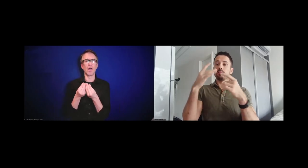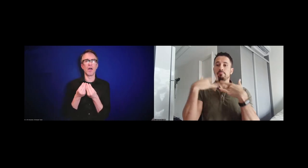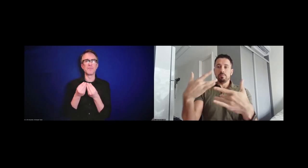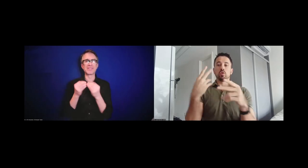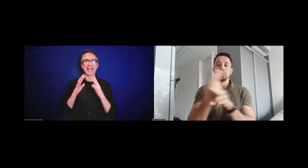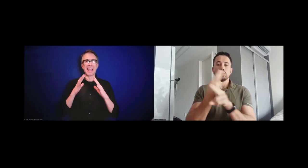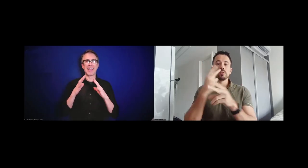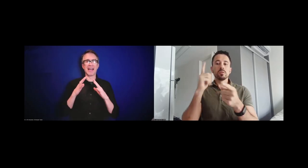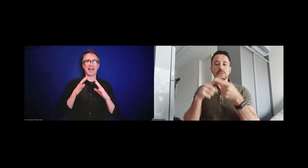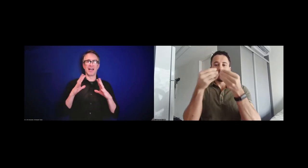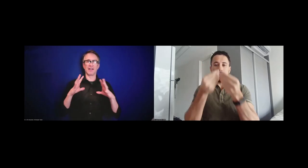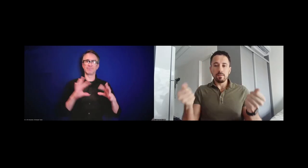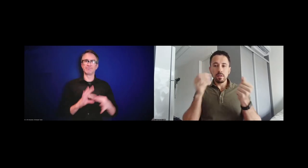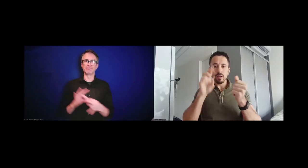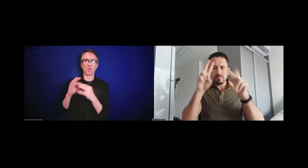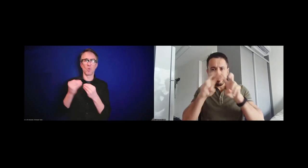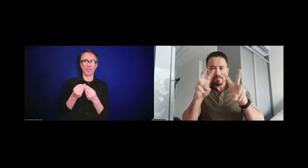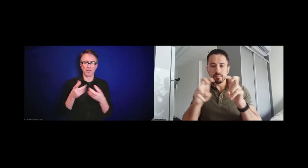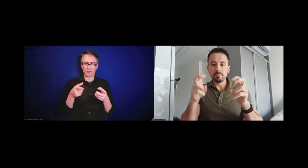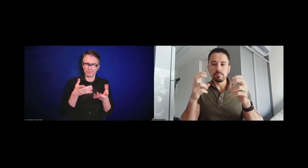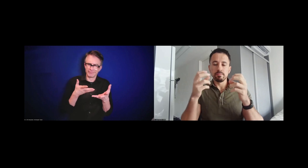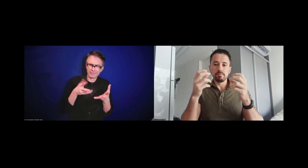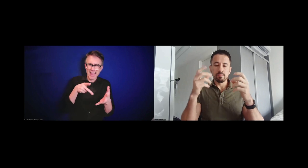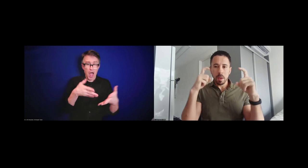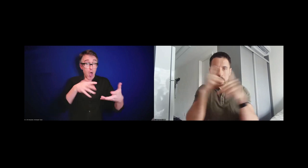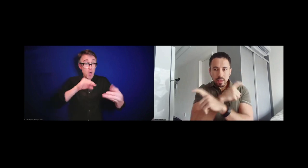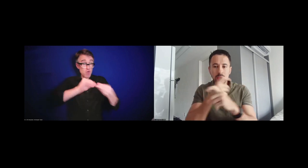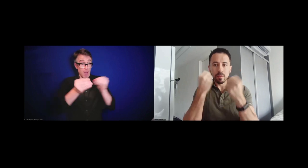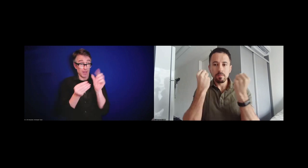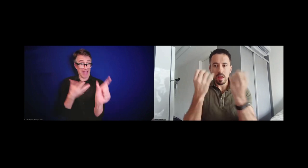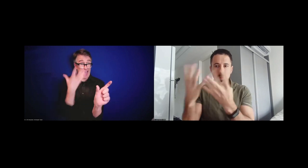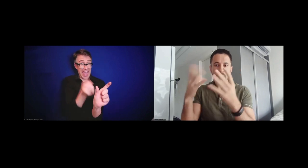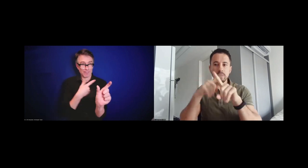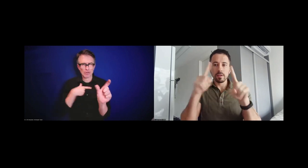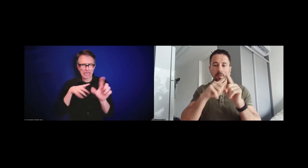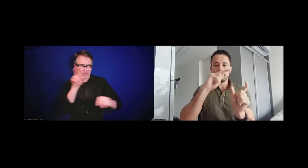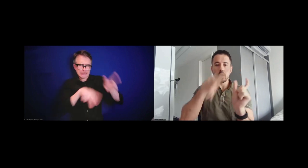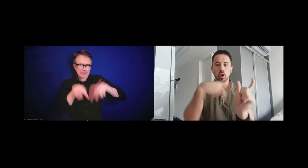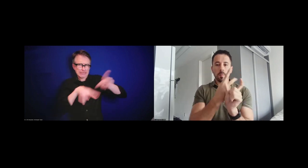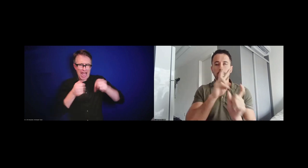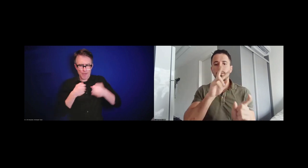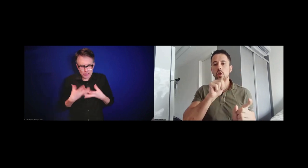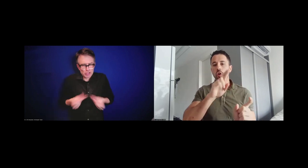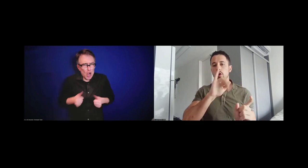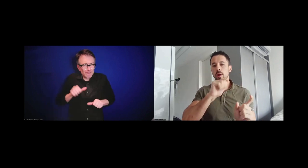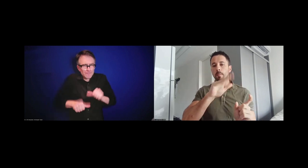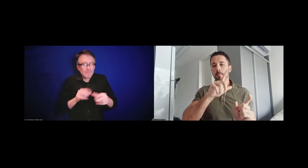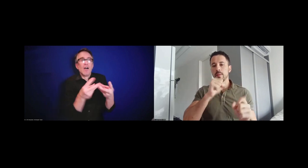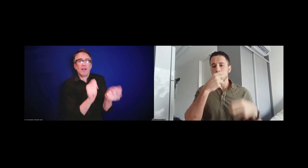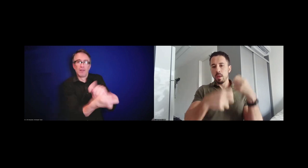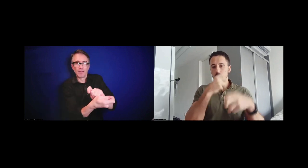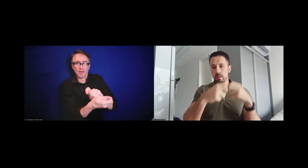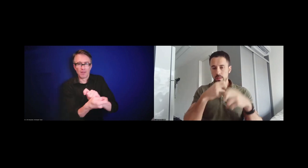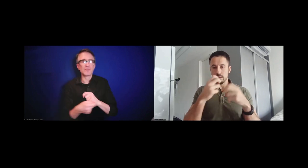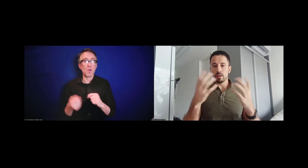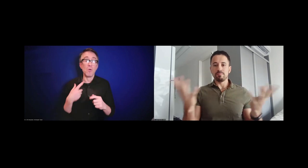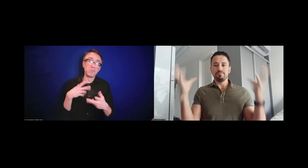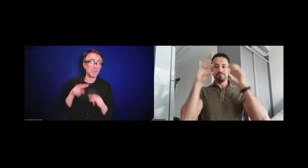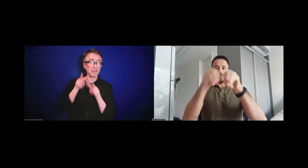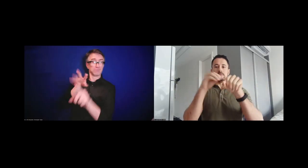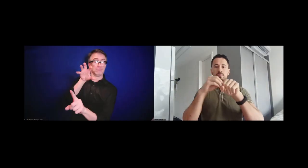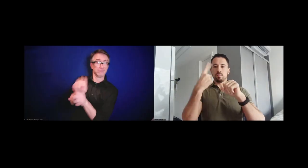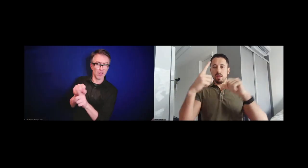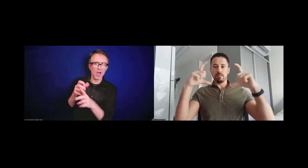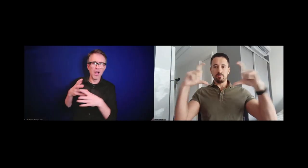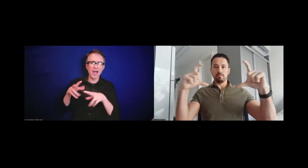math is essentially a visual way of solving some of the assessment complications that face different types of